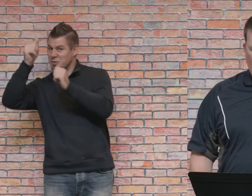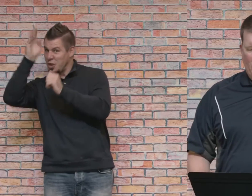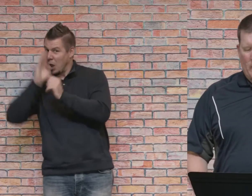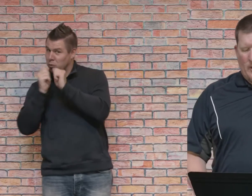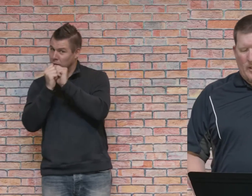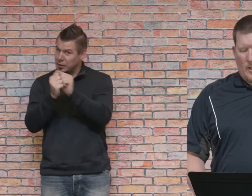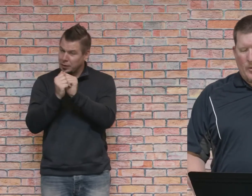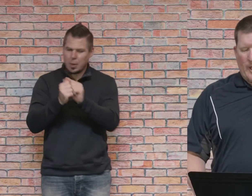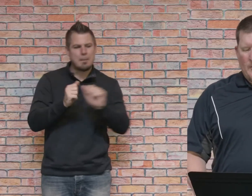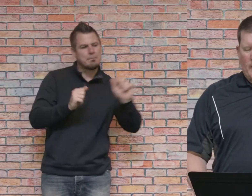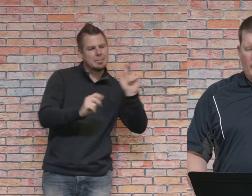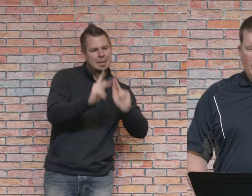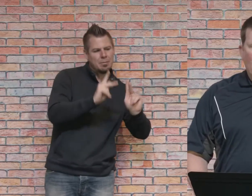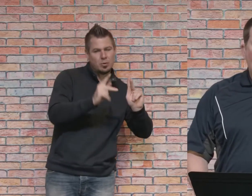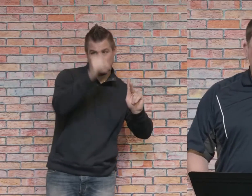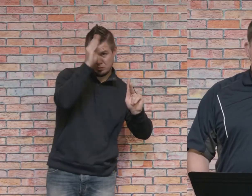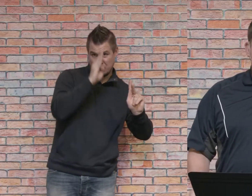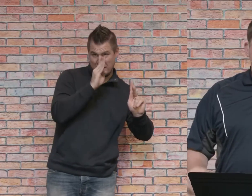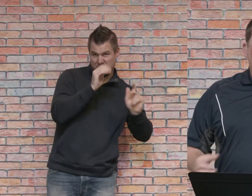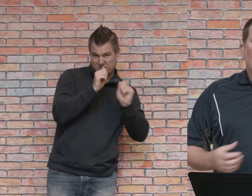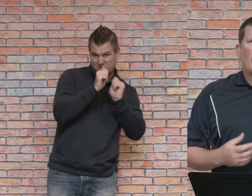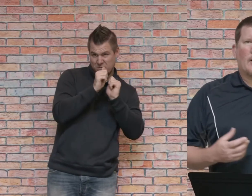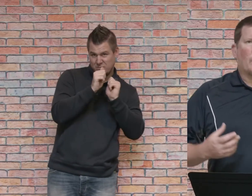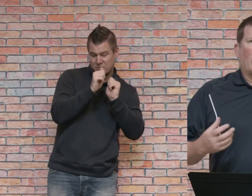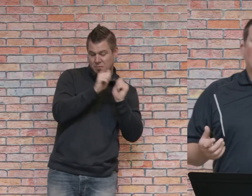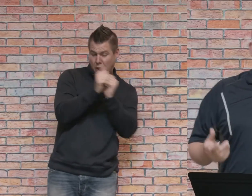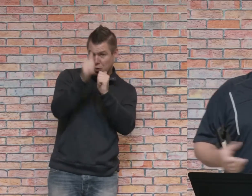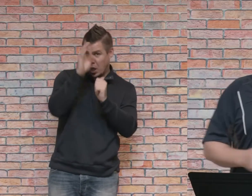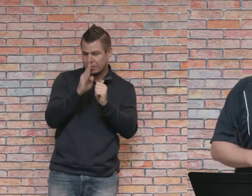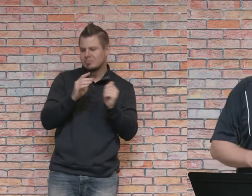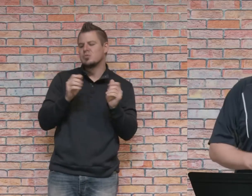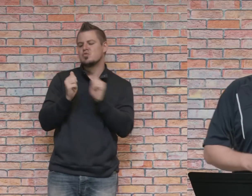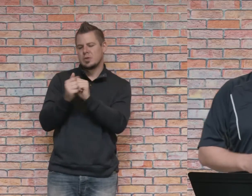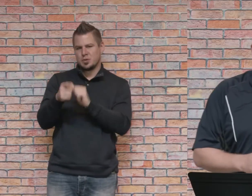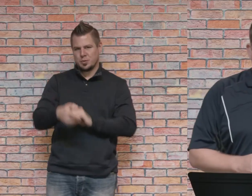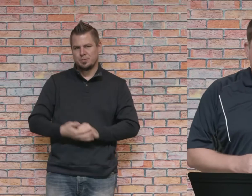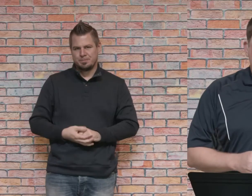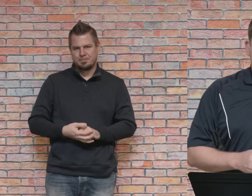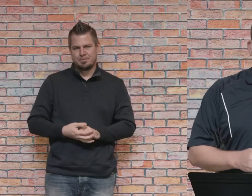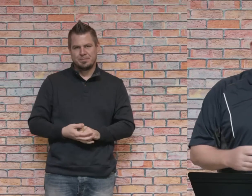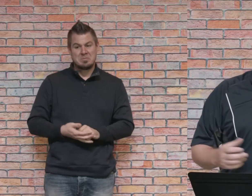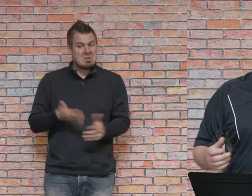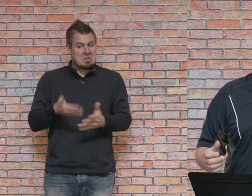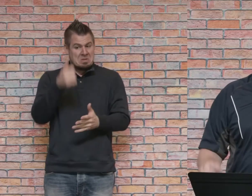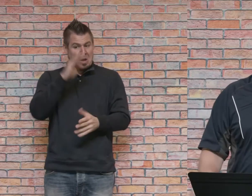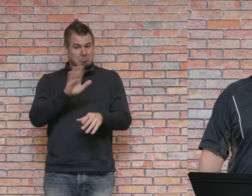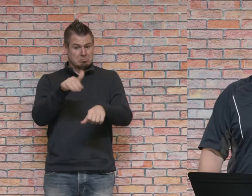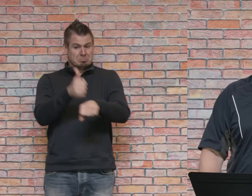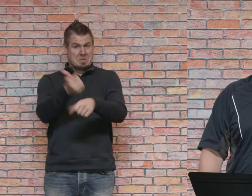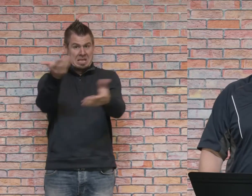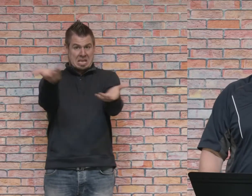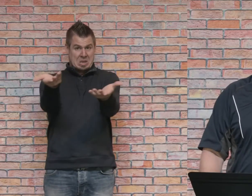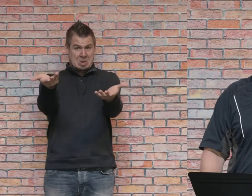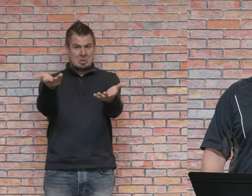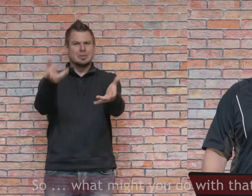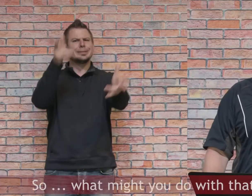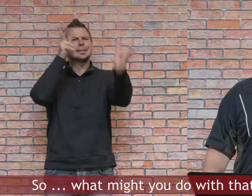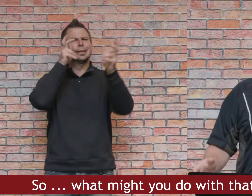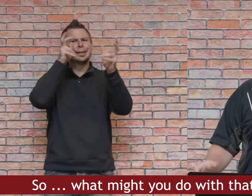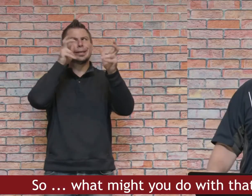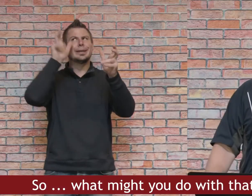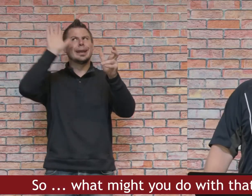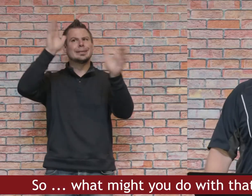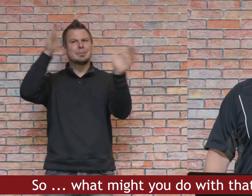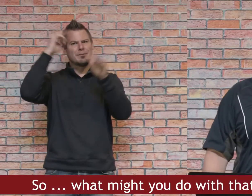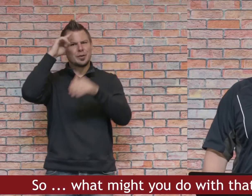you. And perhaps that's exactly why God brought you here today, to hear all that he has for you. So